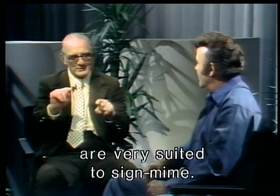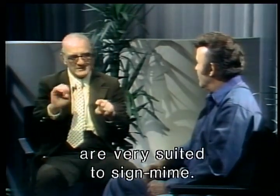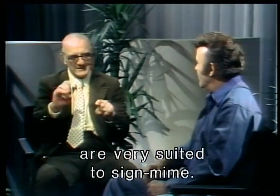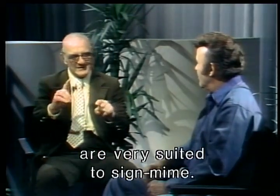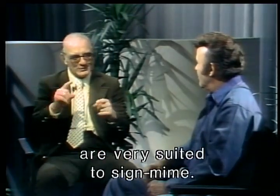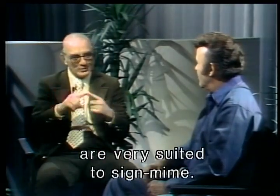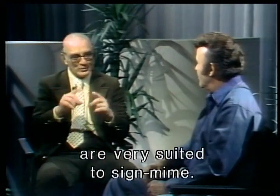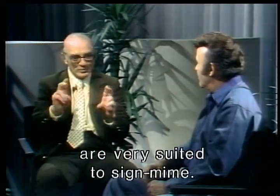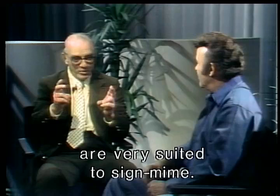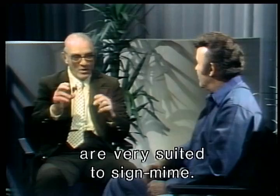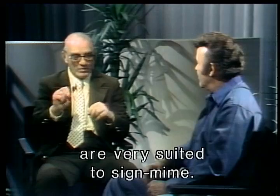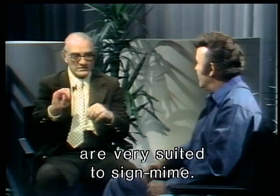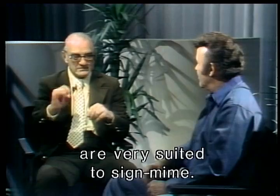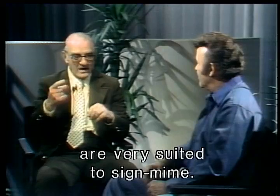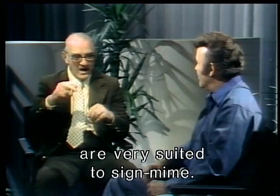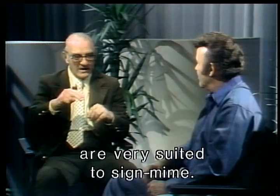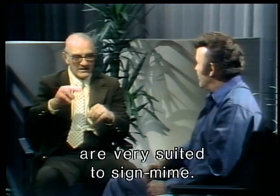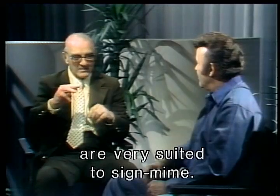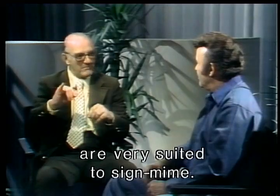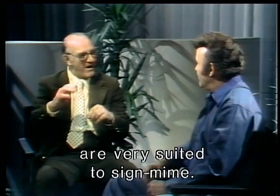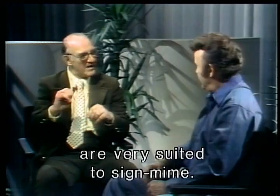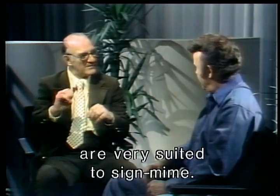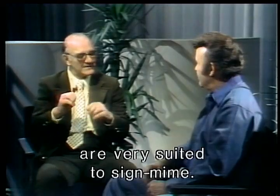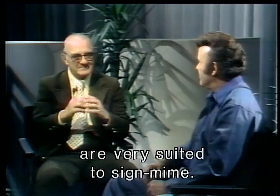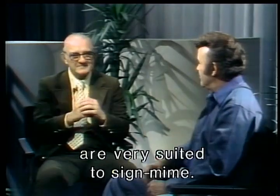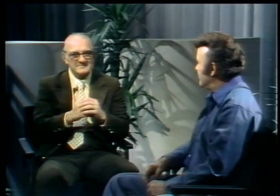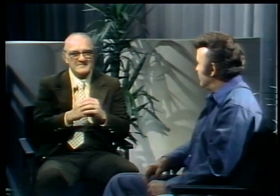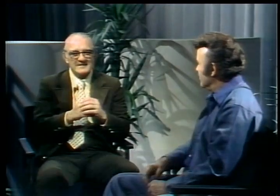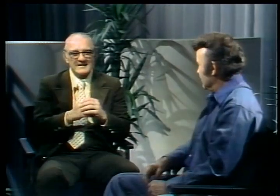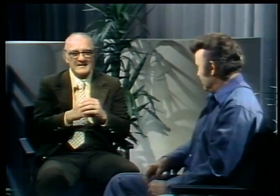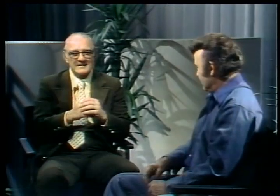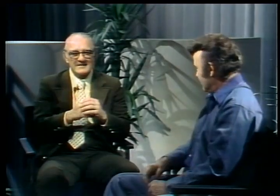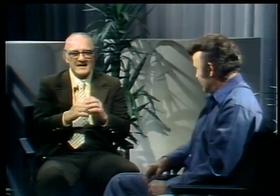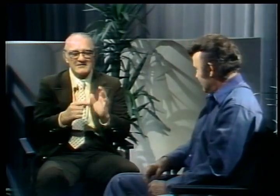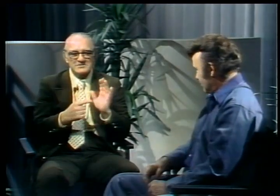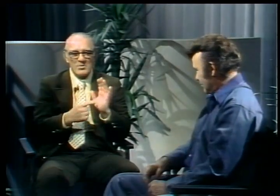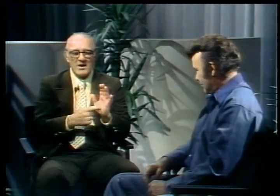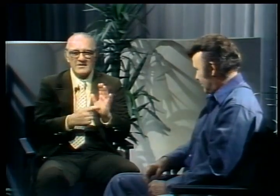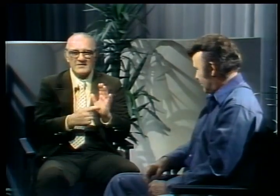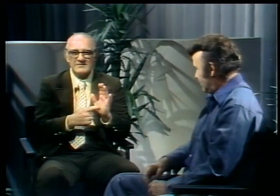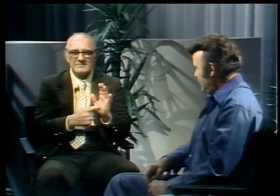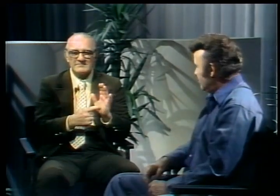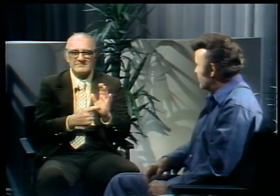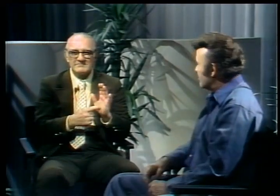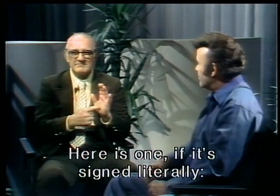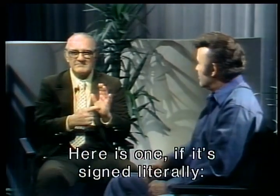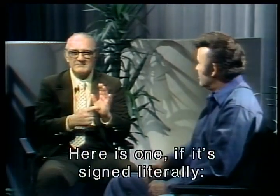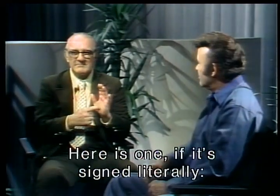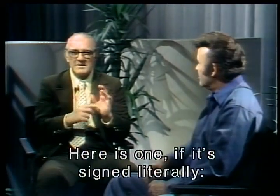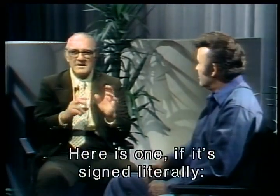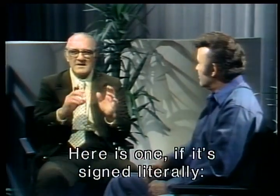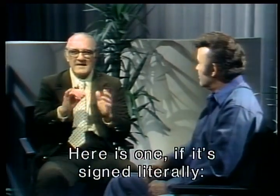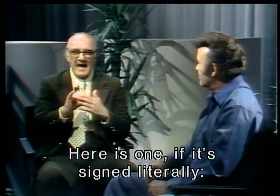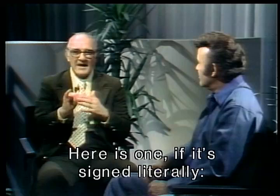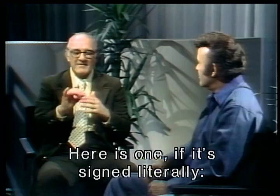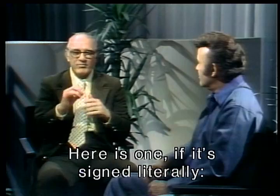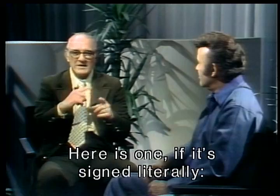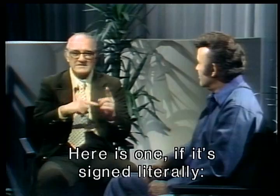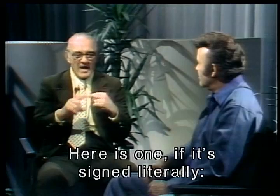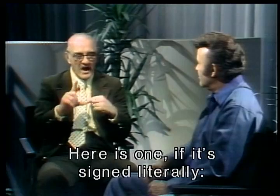suited to quote Sign-Mime. There is one that if we signed